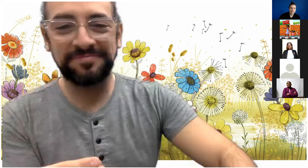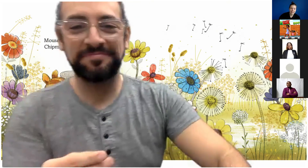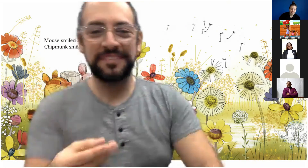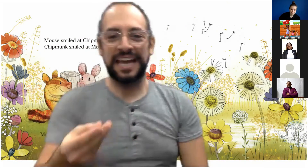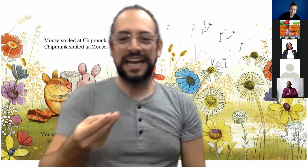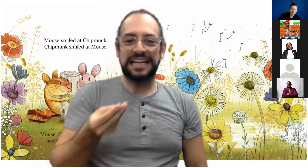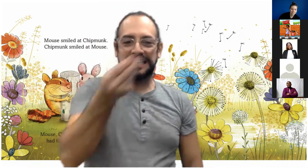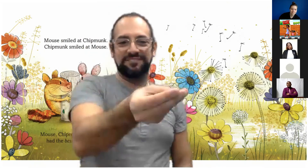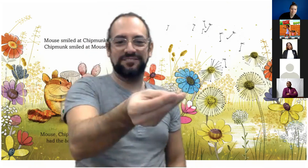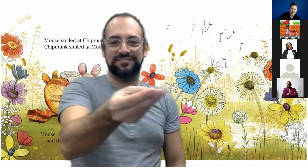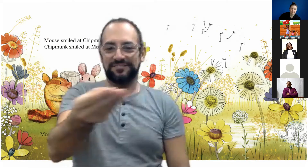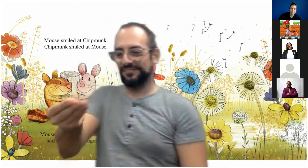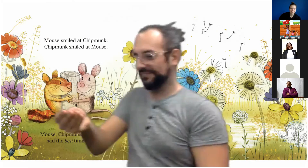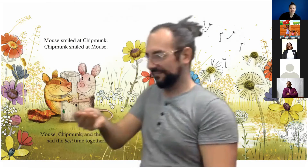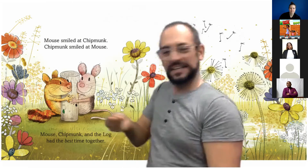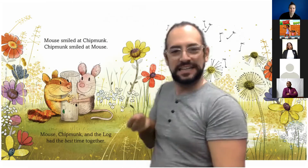Give.